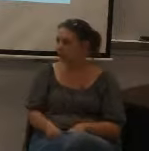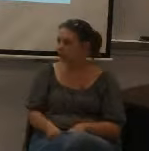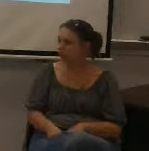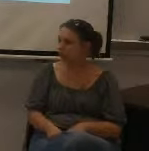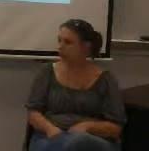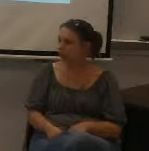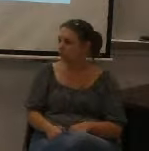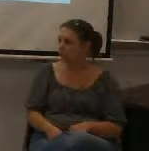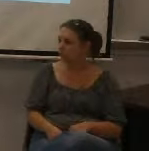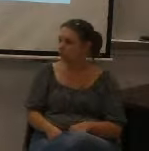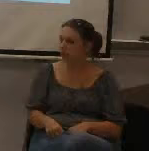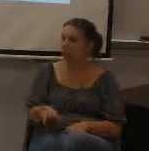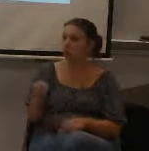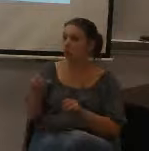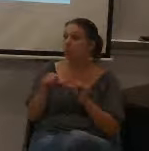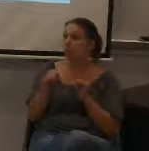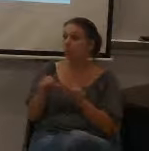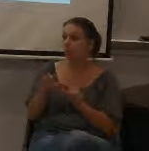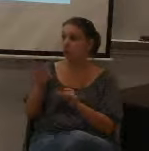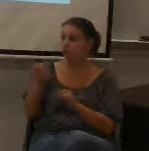high.